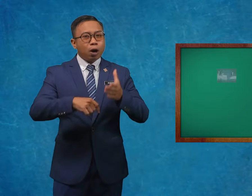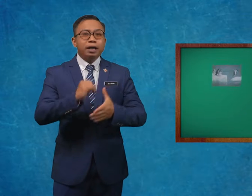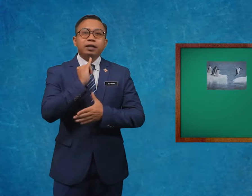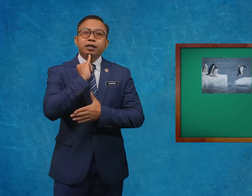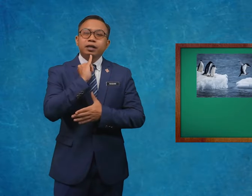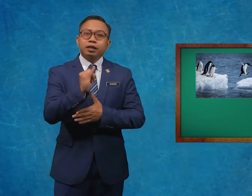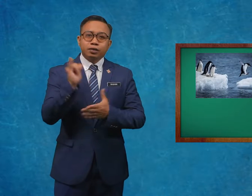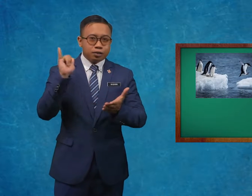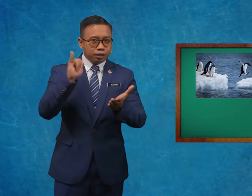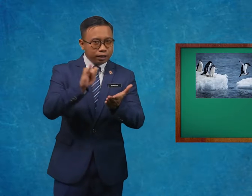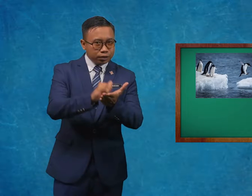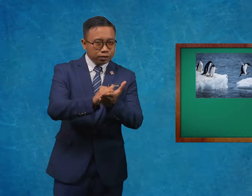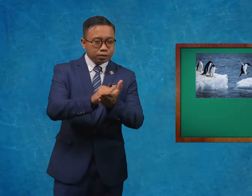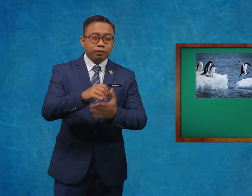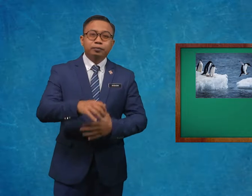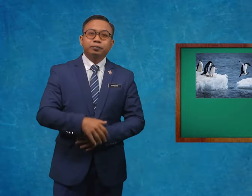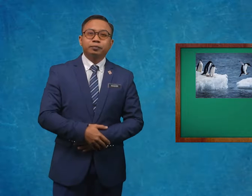What is this?